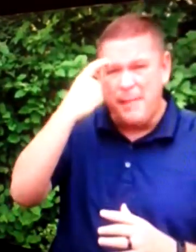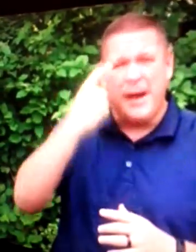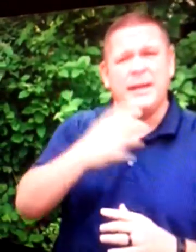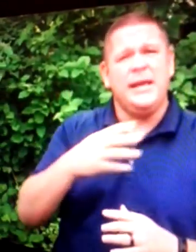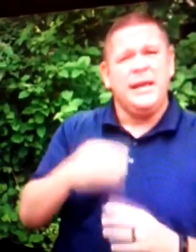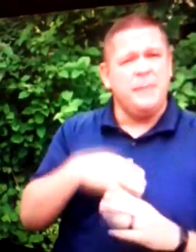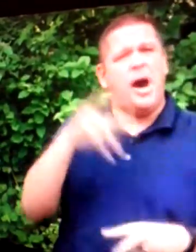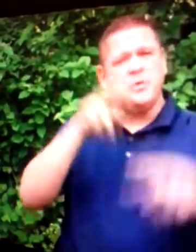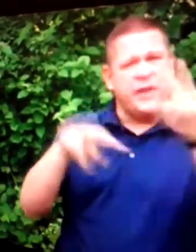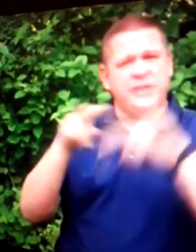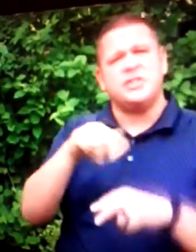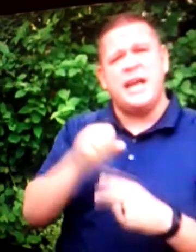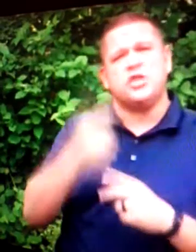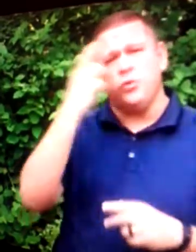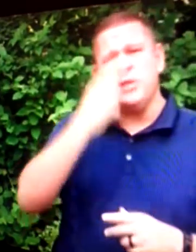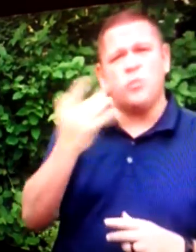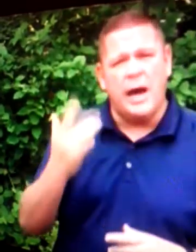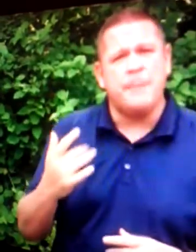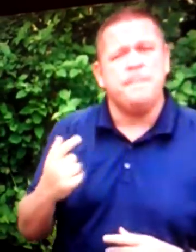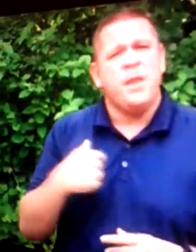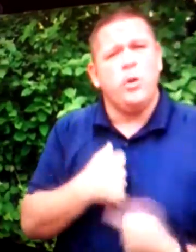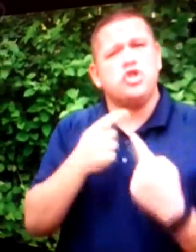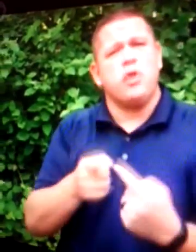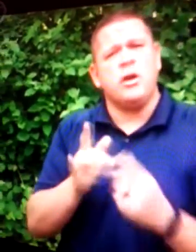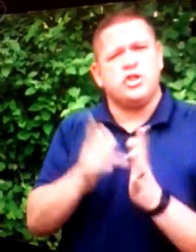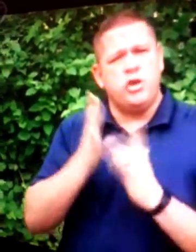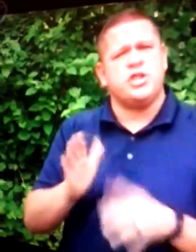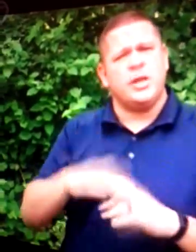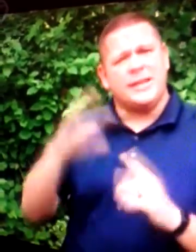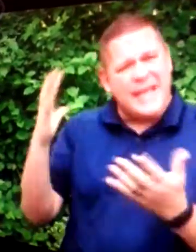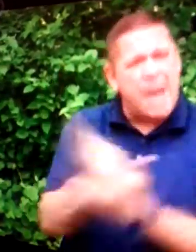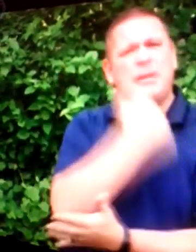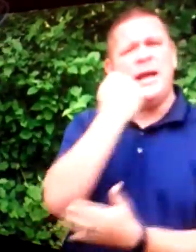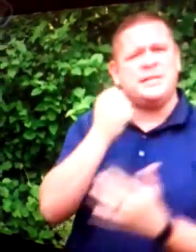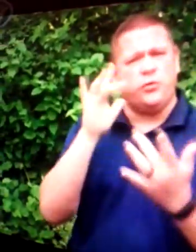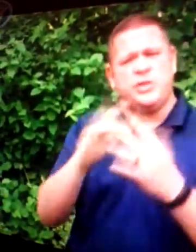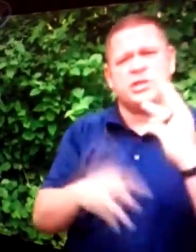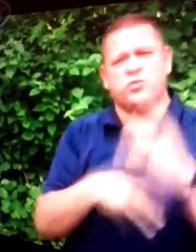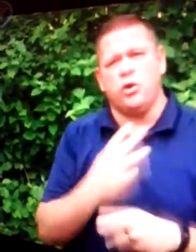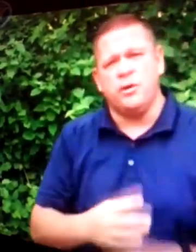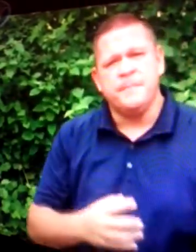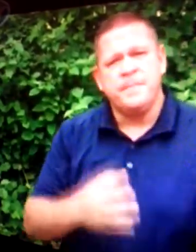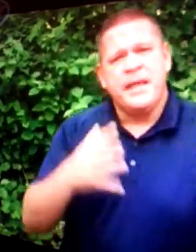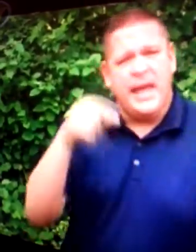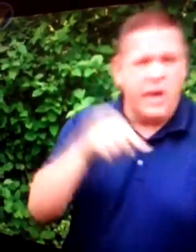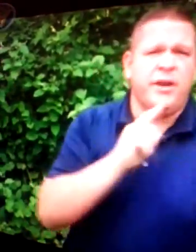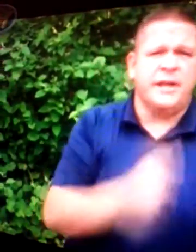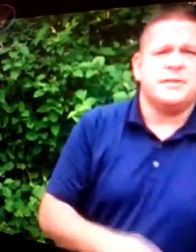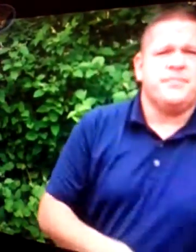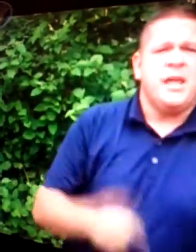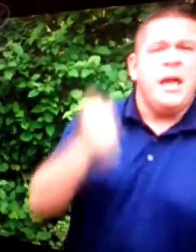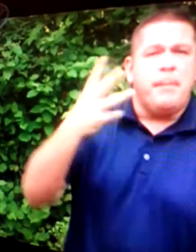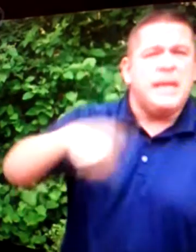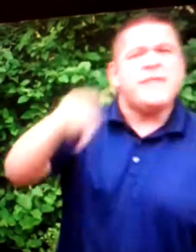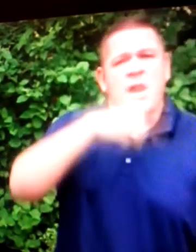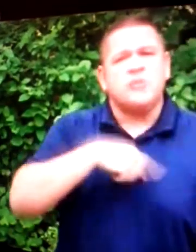my mind and my observations as to the reason why we are struggling as Christians on capitalizing and reaching this world. And here it is. Many of